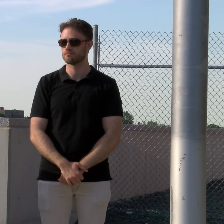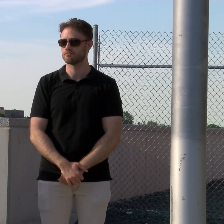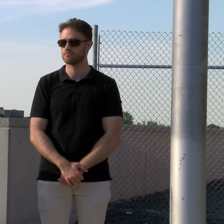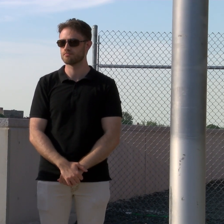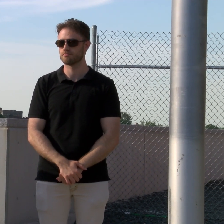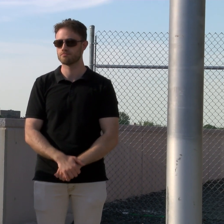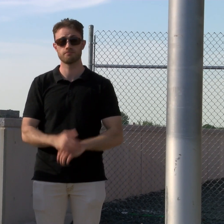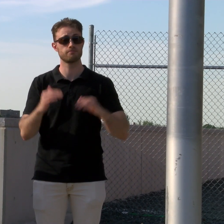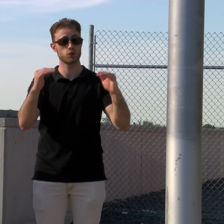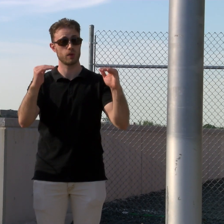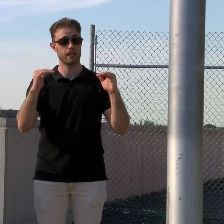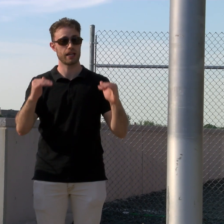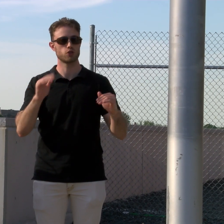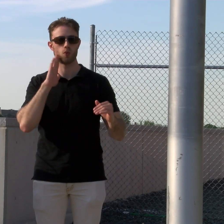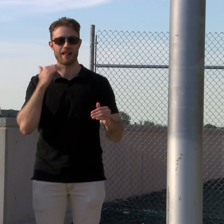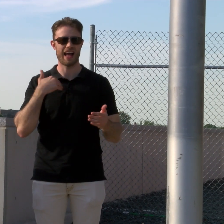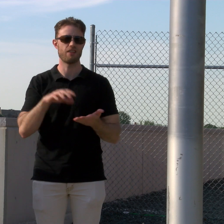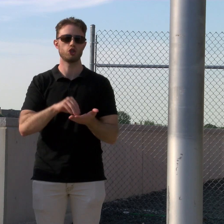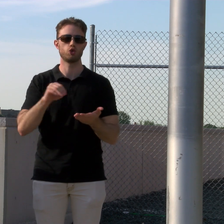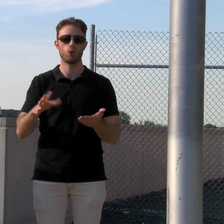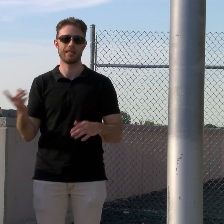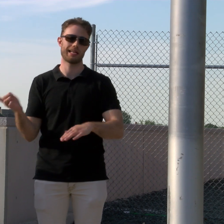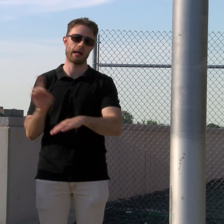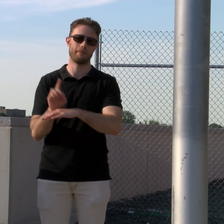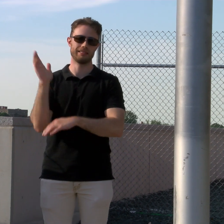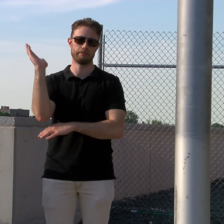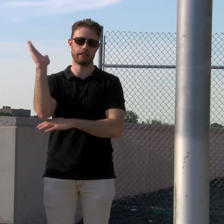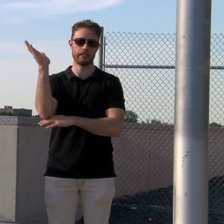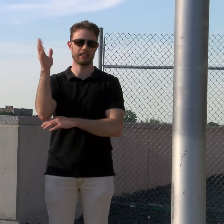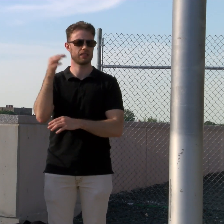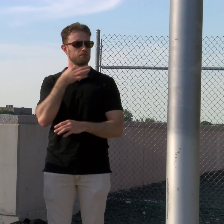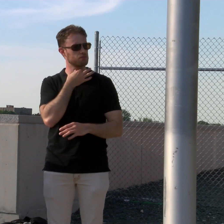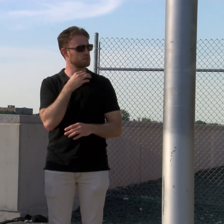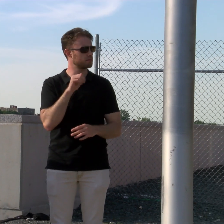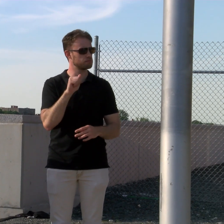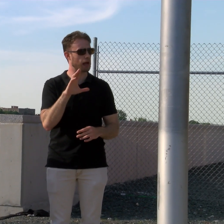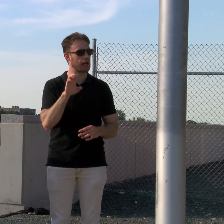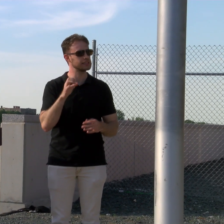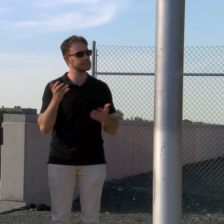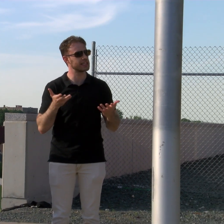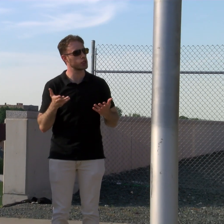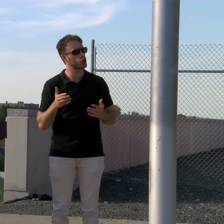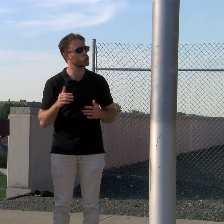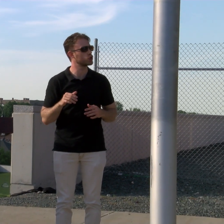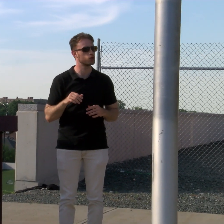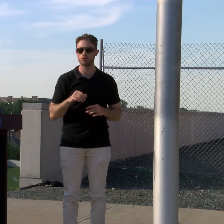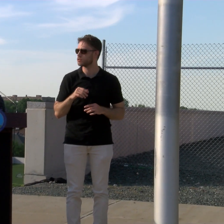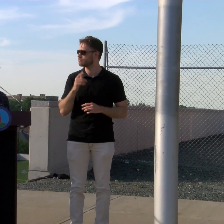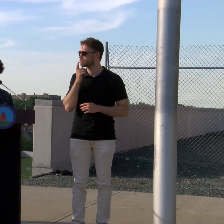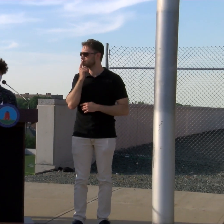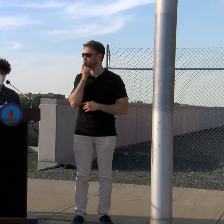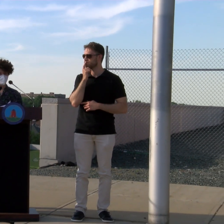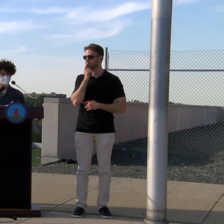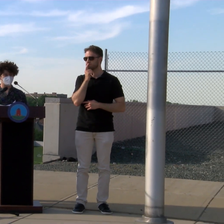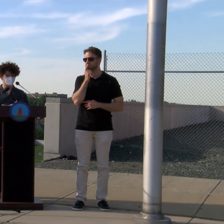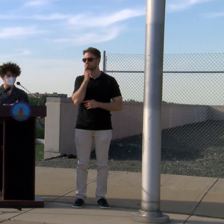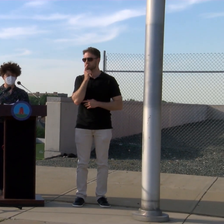So next we're going to have a student come and speak. I'm wondering if Ace is here yet.